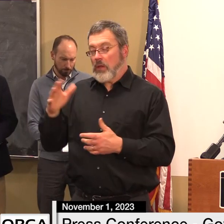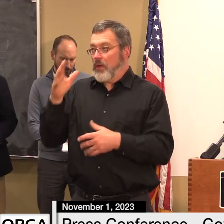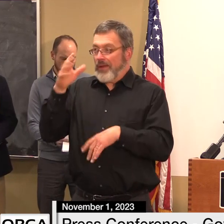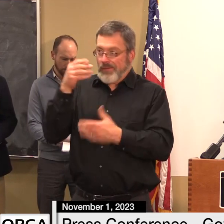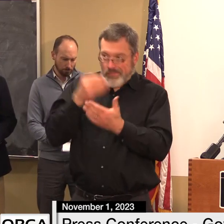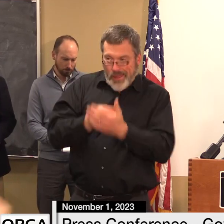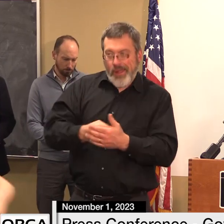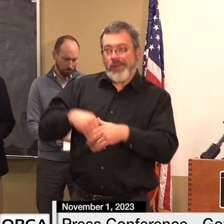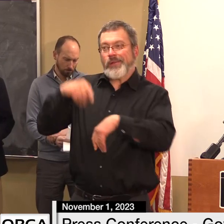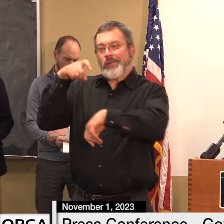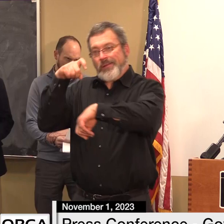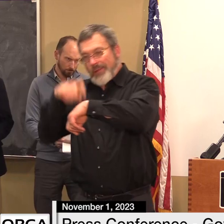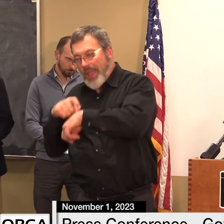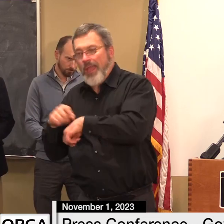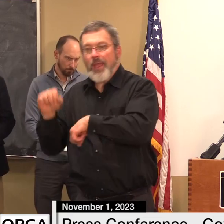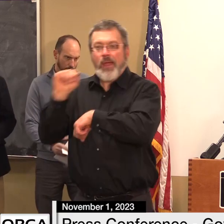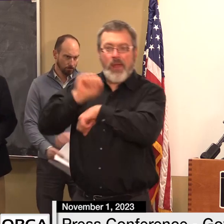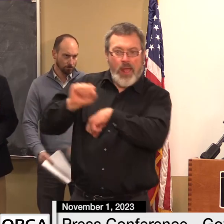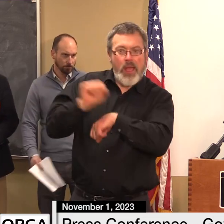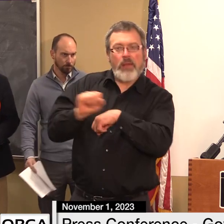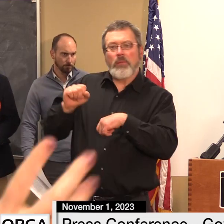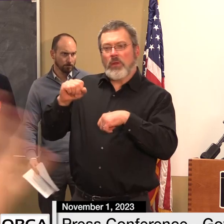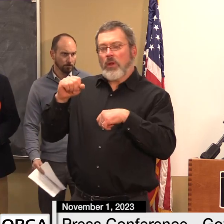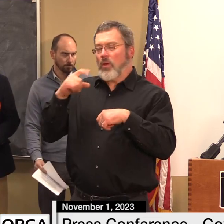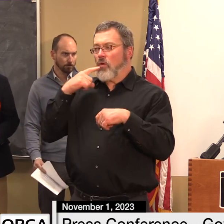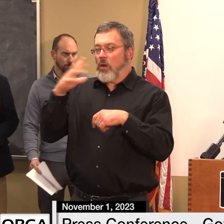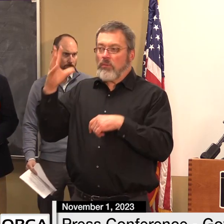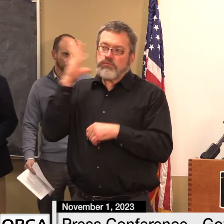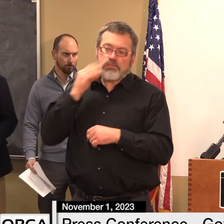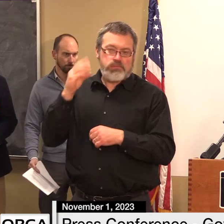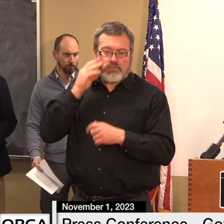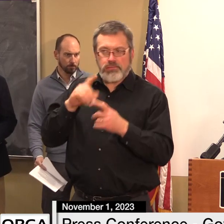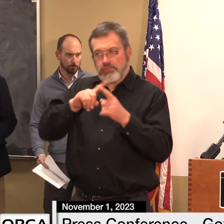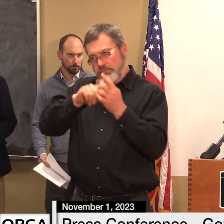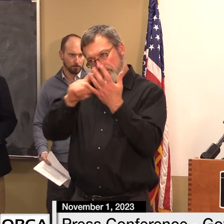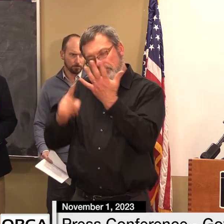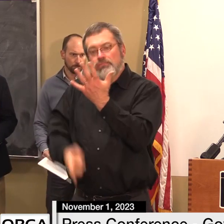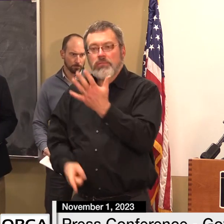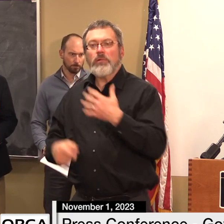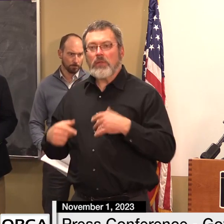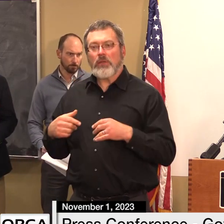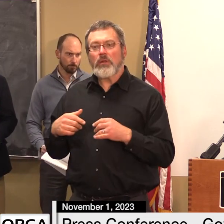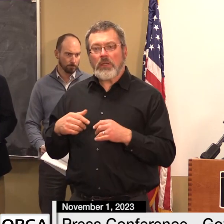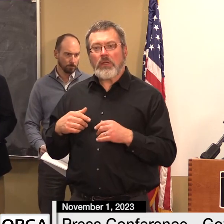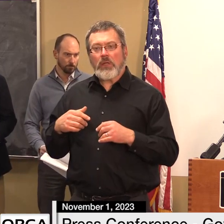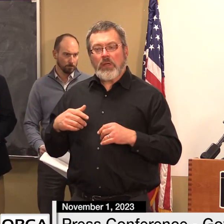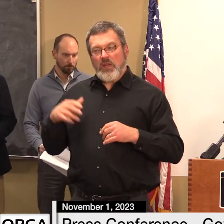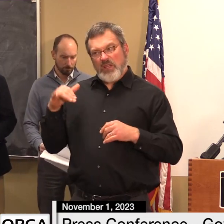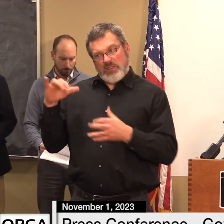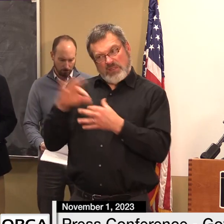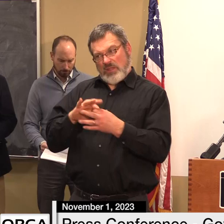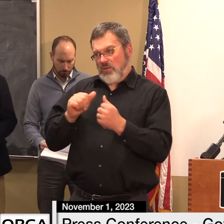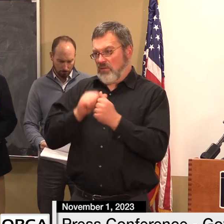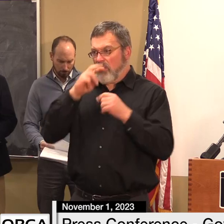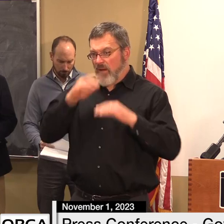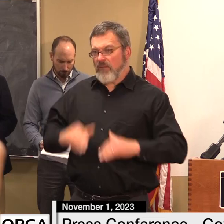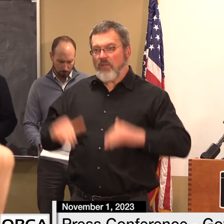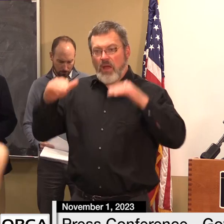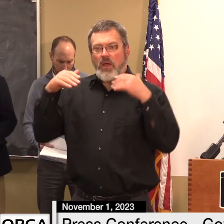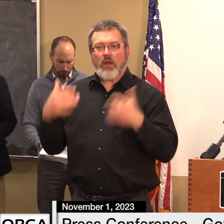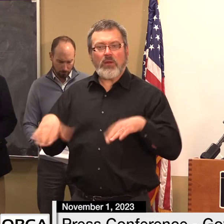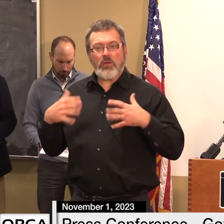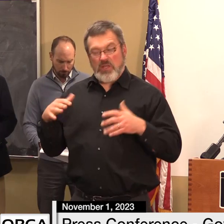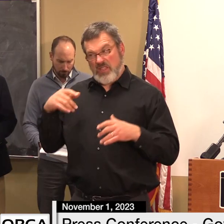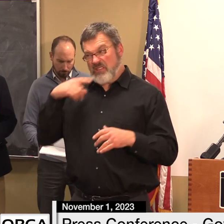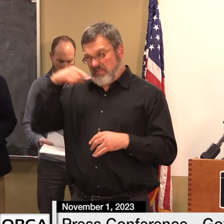and expertise to help those impacted by the devastated floods. And it's been a real team effort to get us to where we